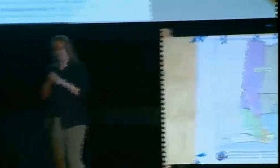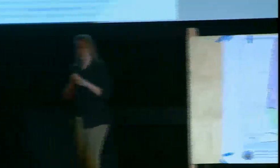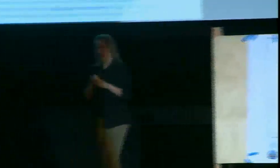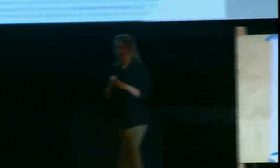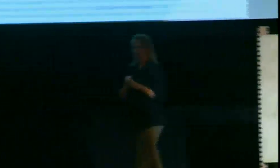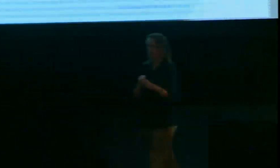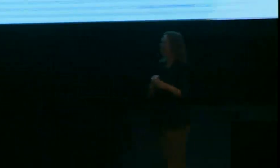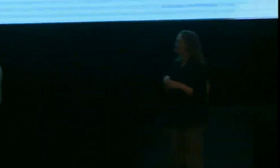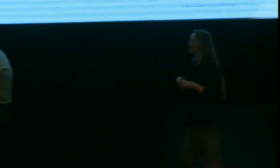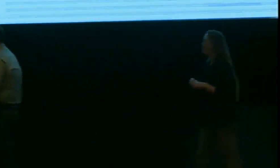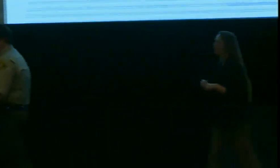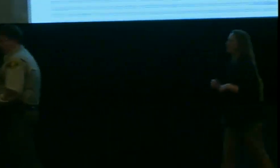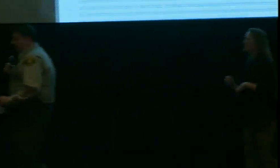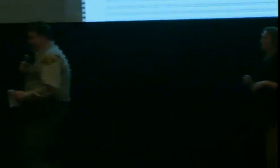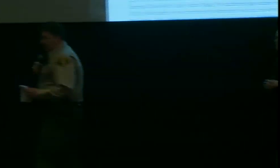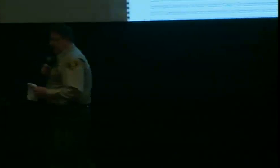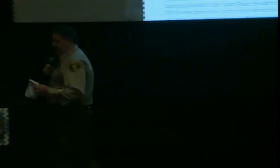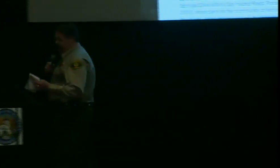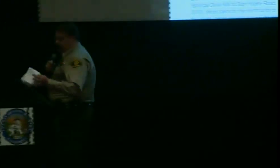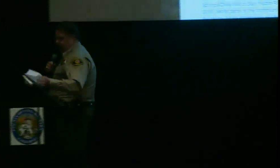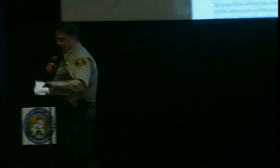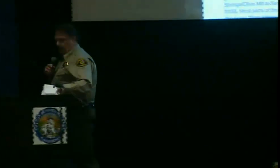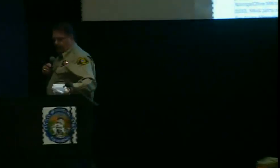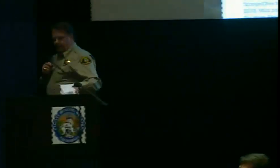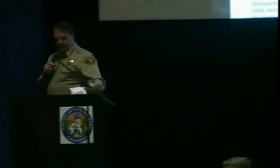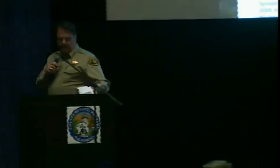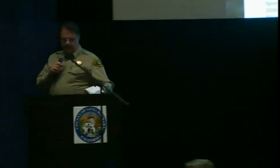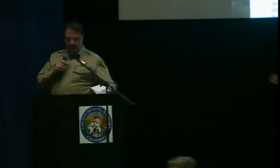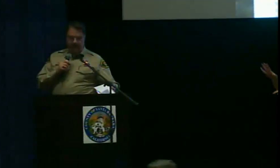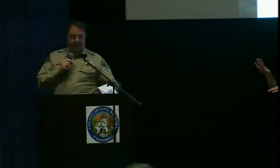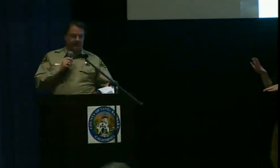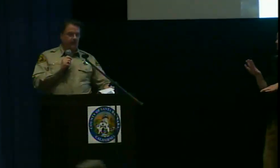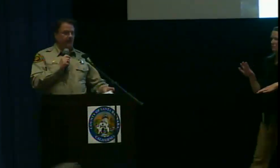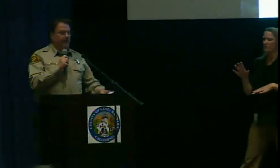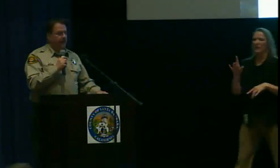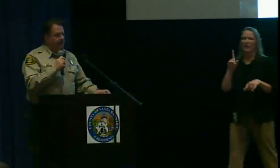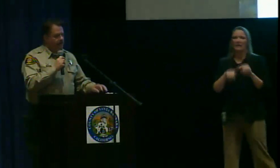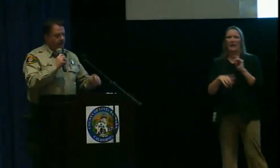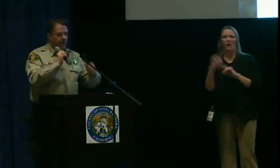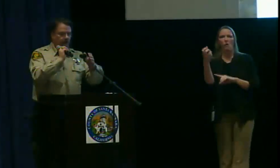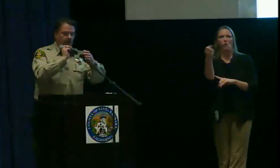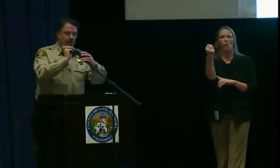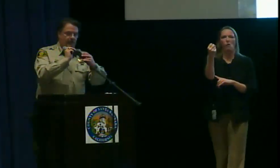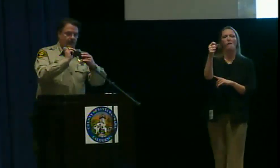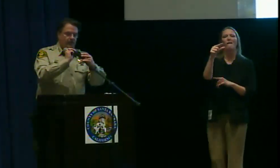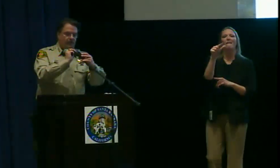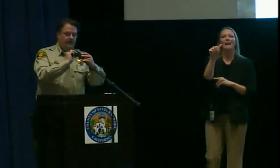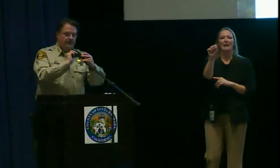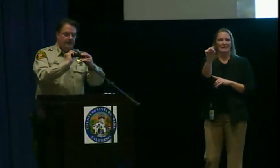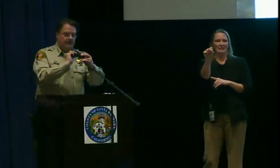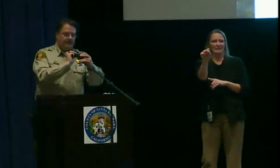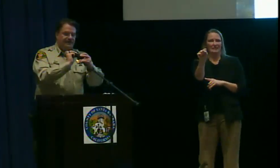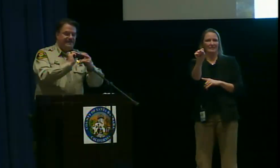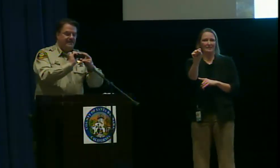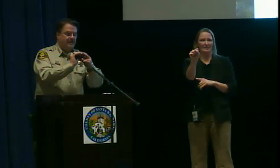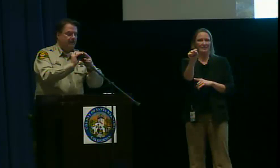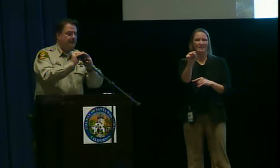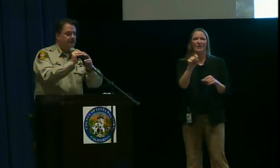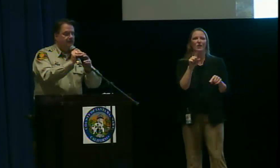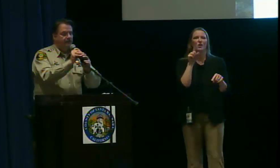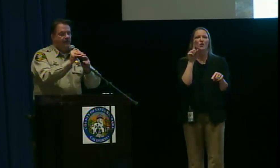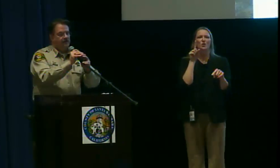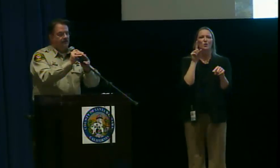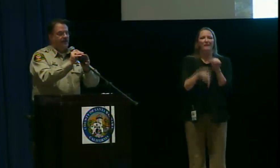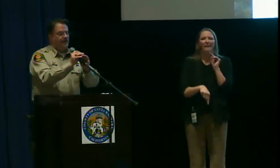is gas, because gas has to be, it can't be turned back onto your residences